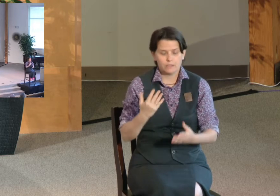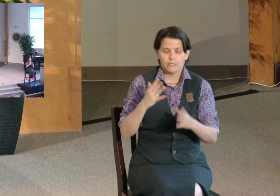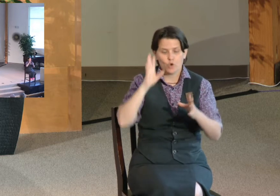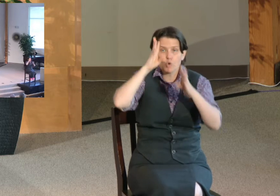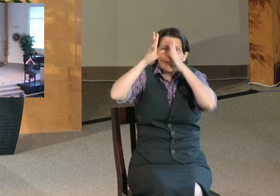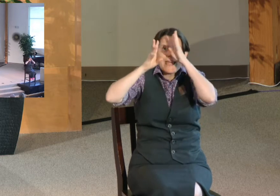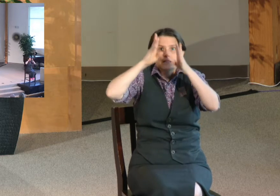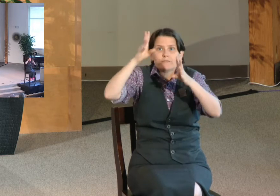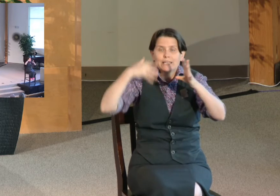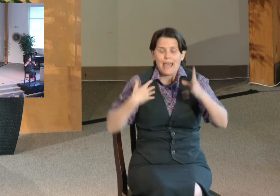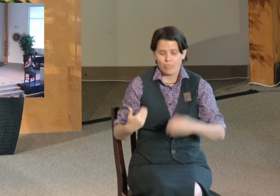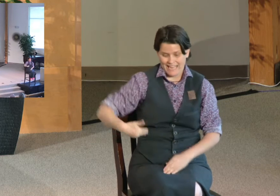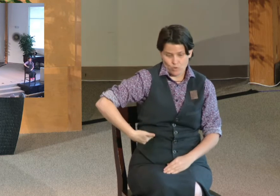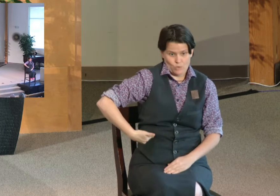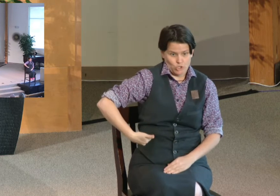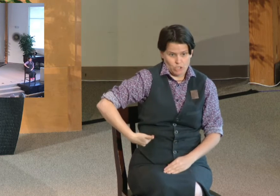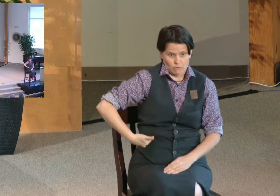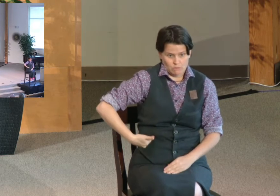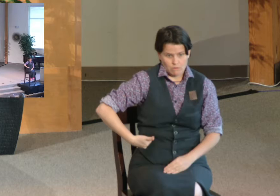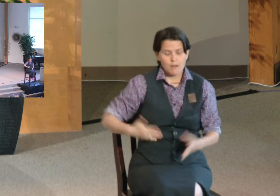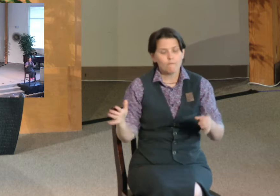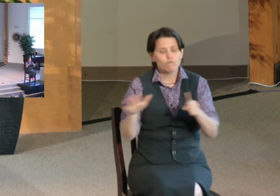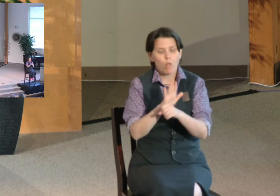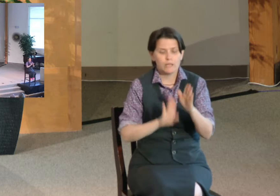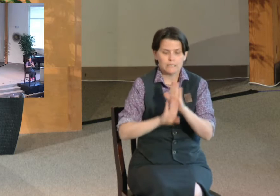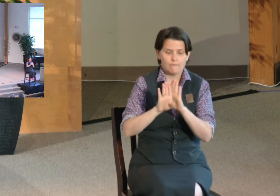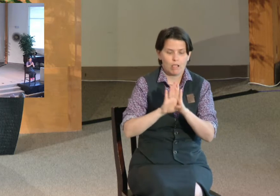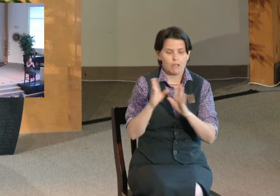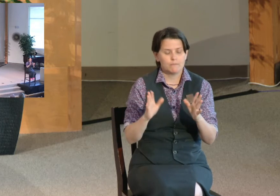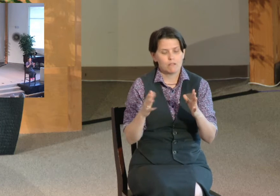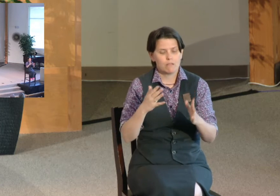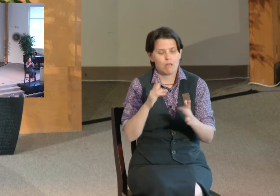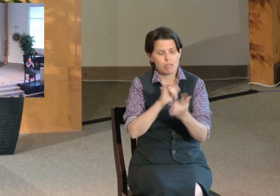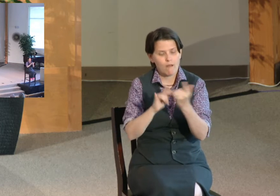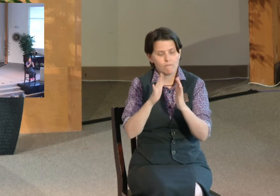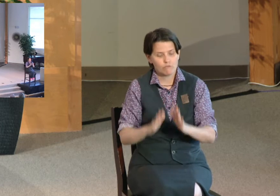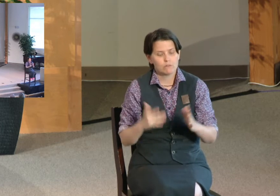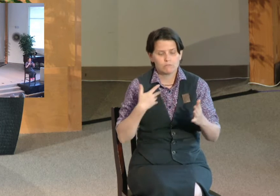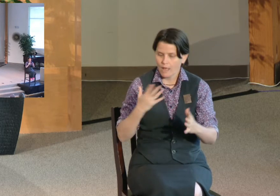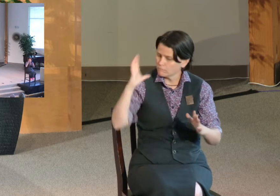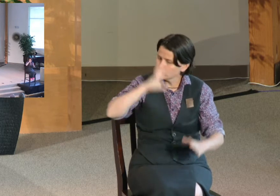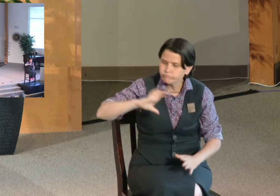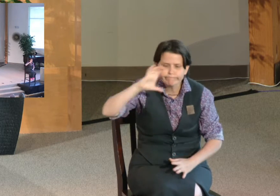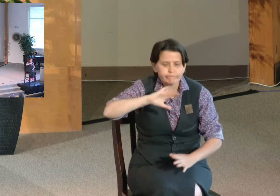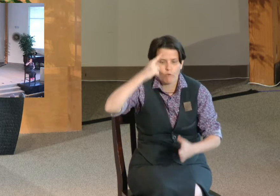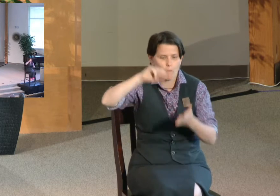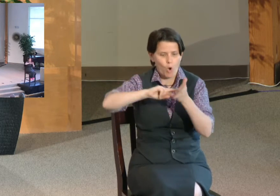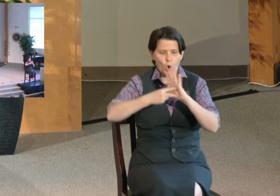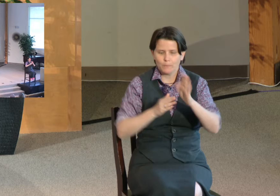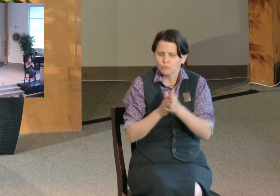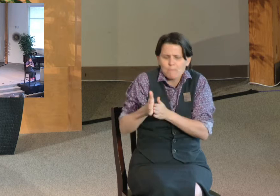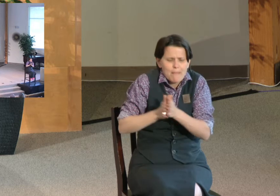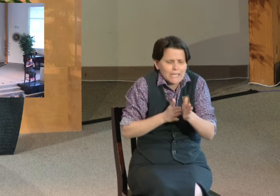pursues meaning and purpose with passion. The integrated lover knows it needs the influence of the